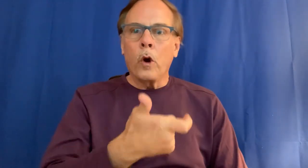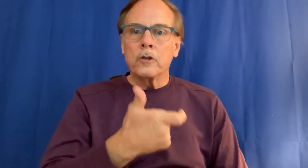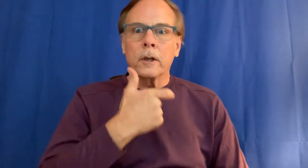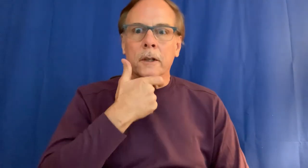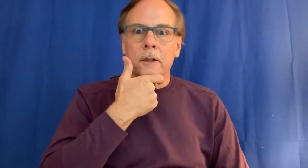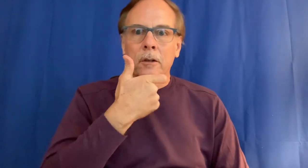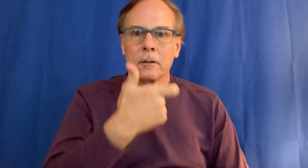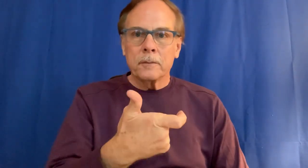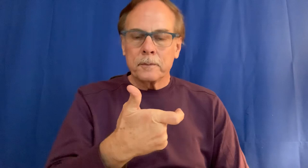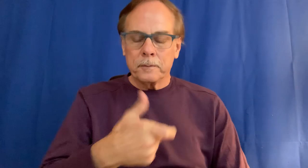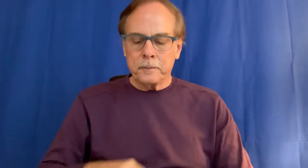Watching.